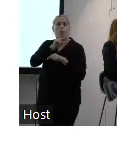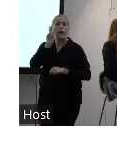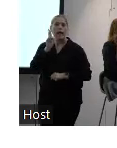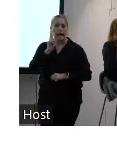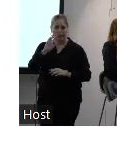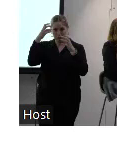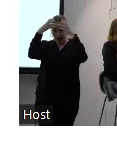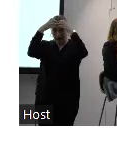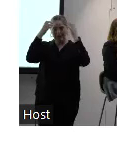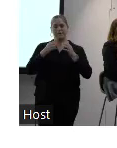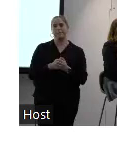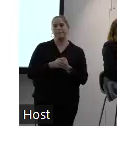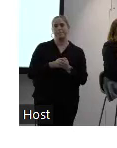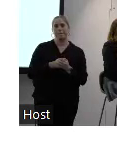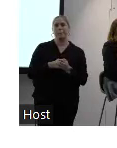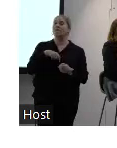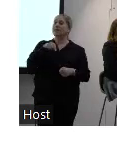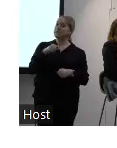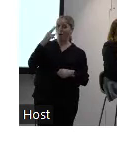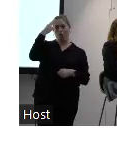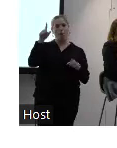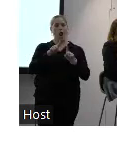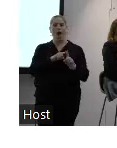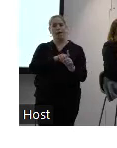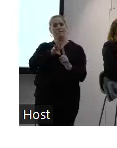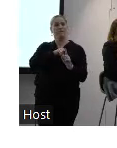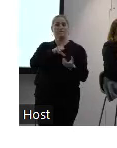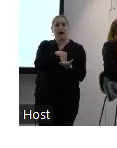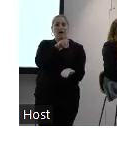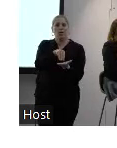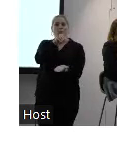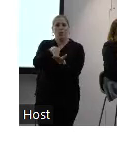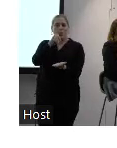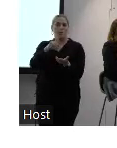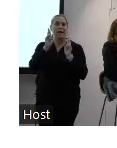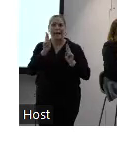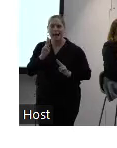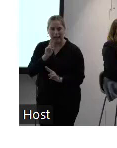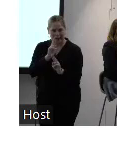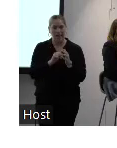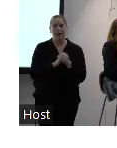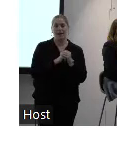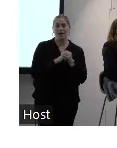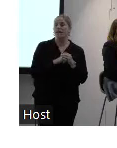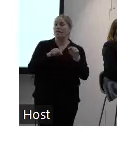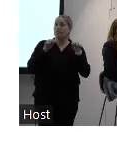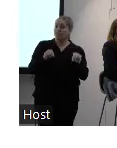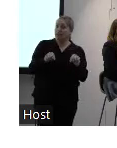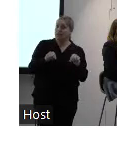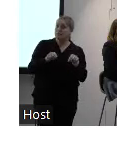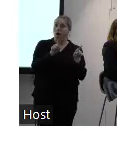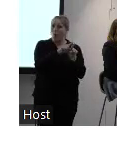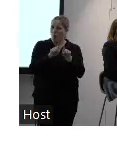As part of this vacuum cleaning process, the microglia are the key mediators of a process